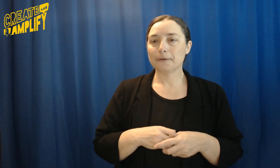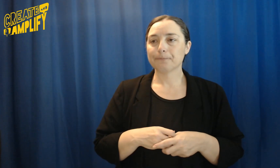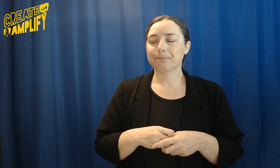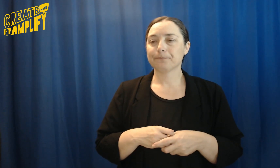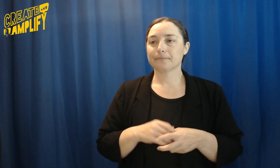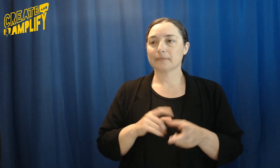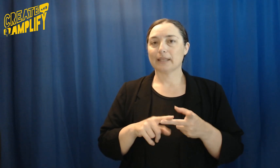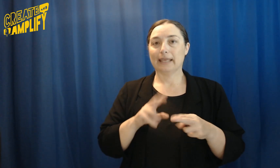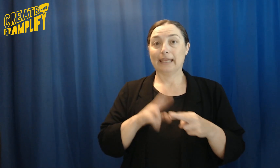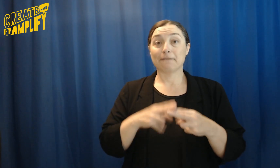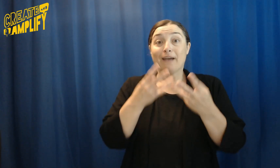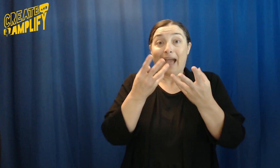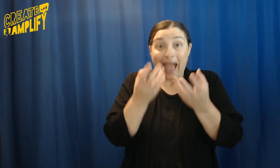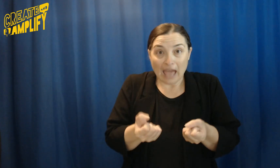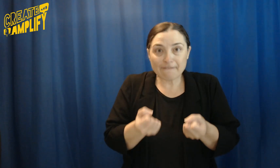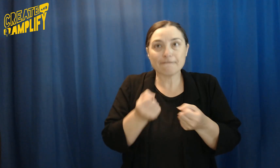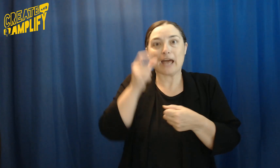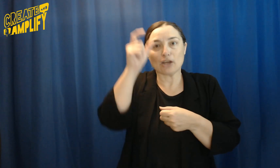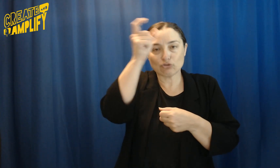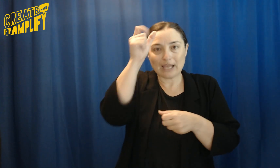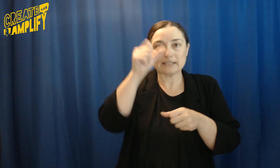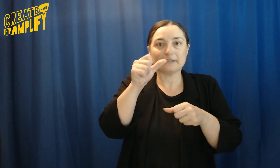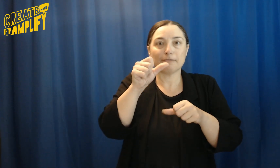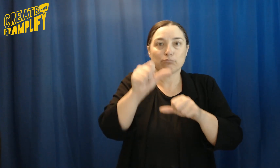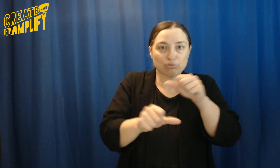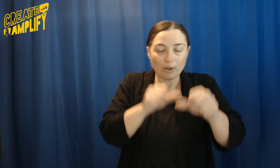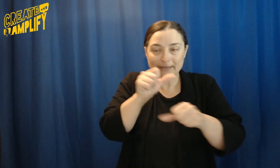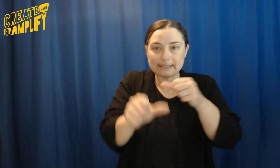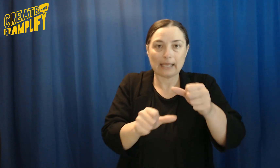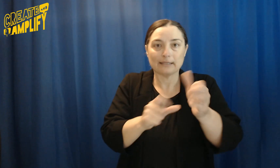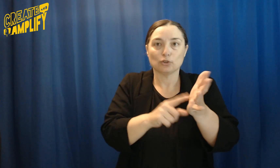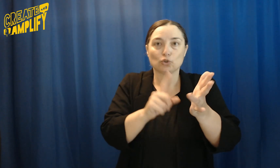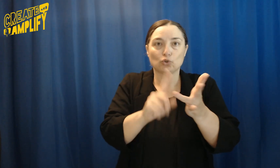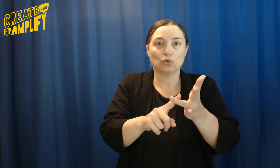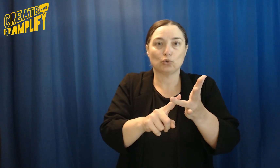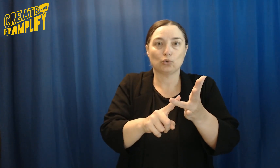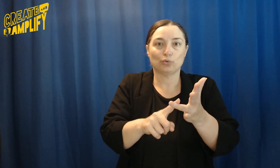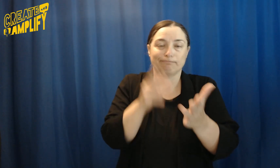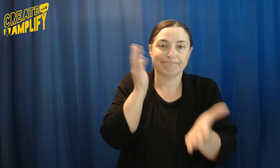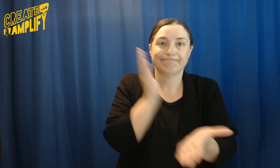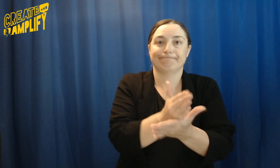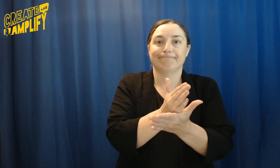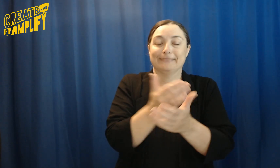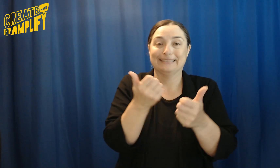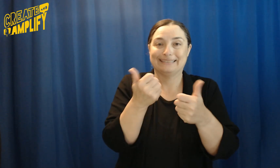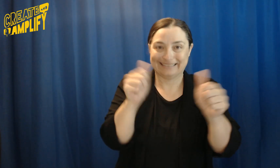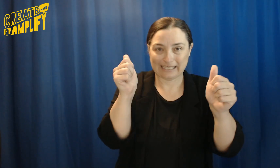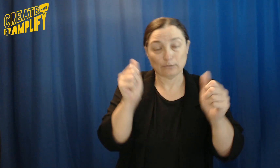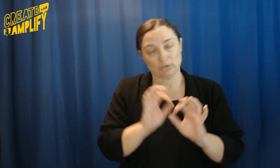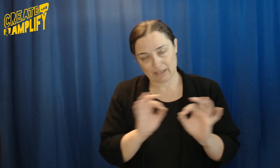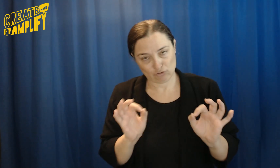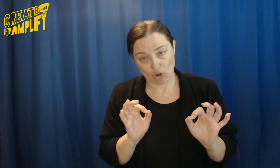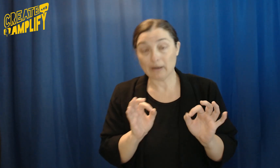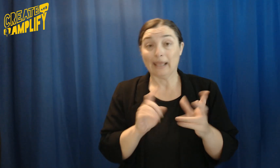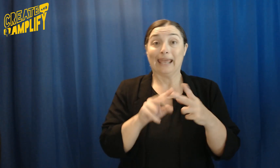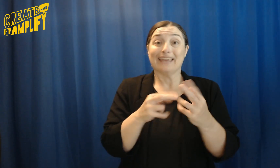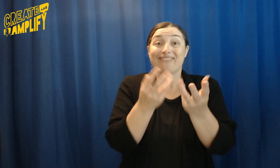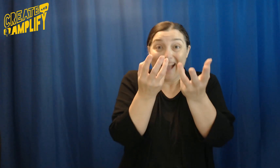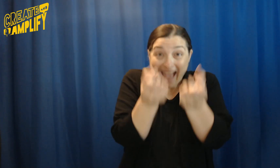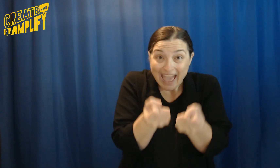creative process that could guarantee success, which obviously there isn't, even if there was one, we have to find ways to do